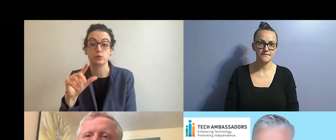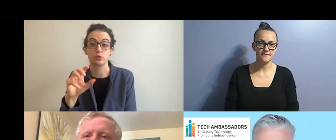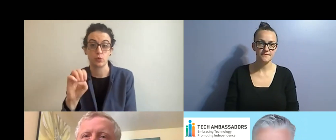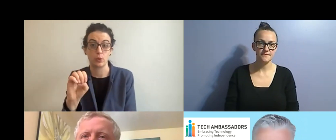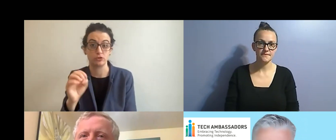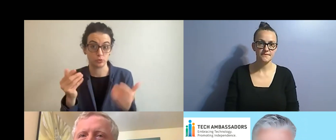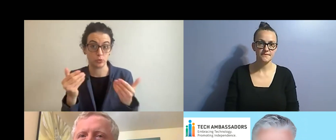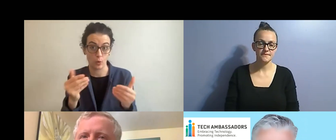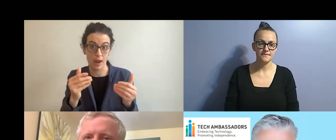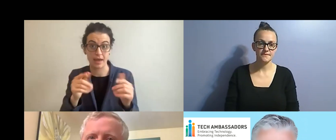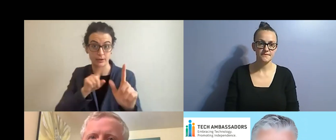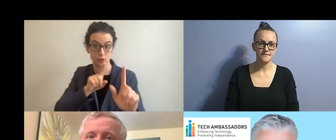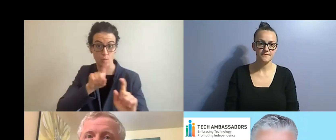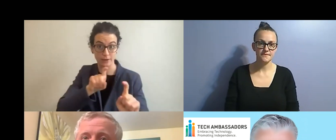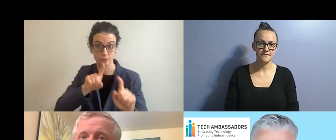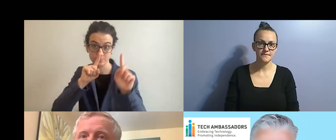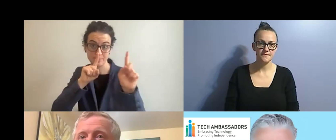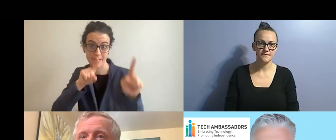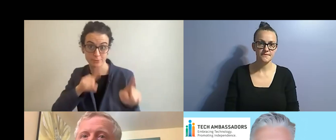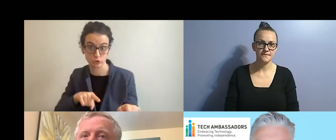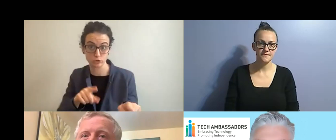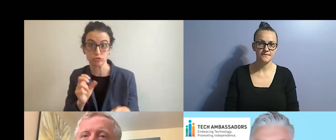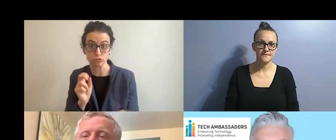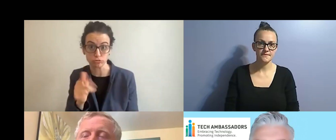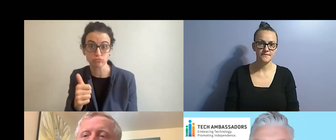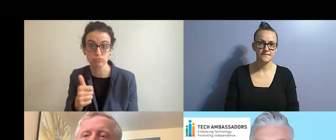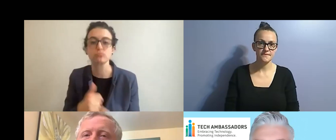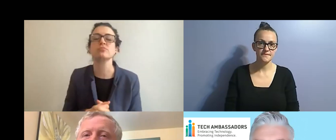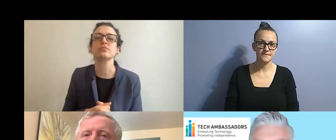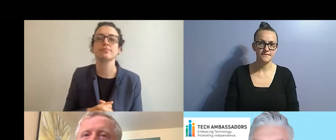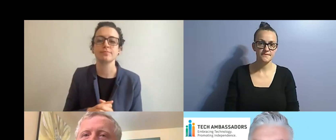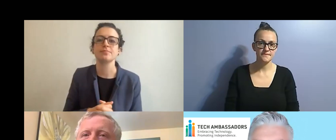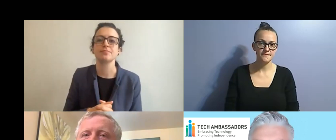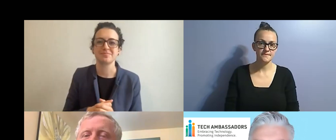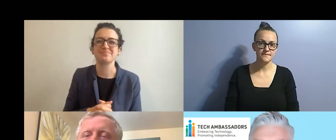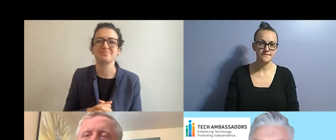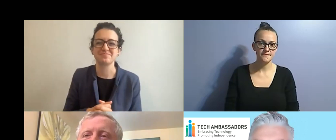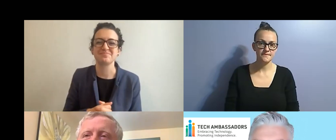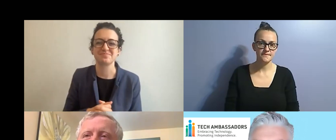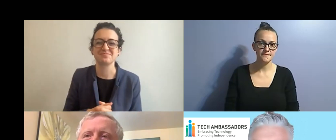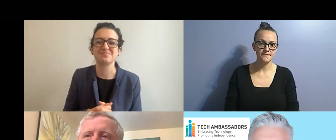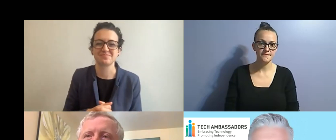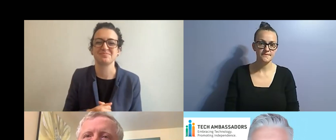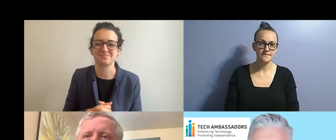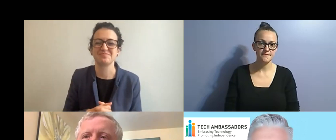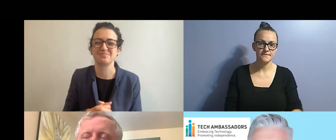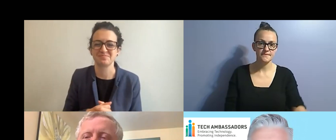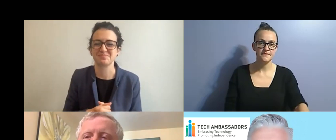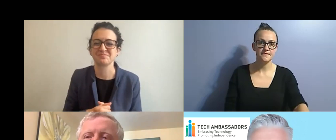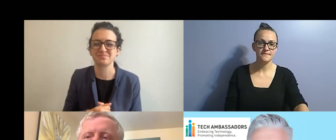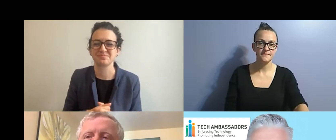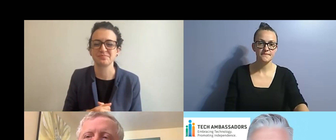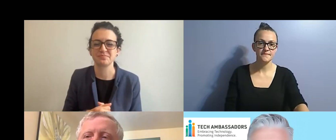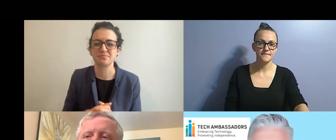and answers? Let's see. Let's do it.